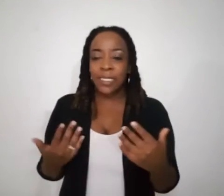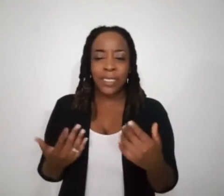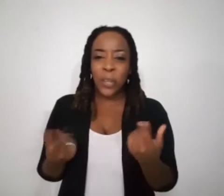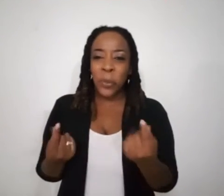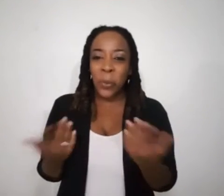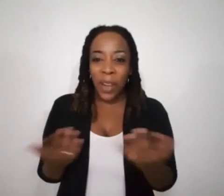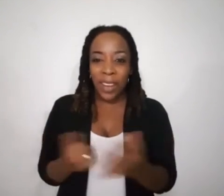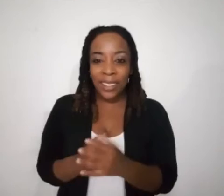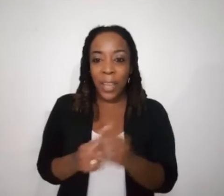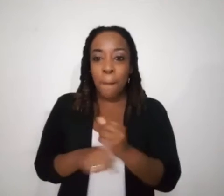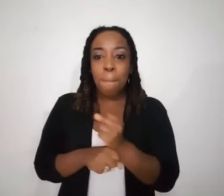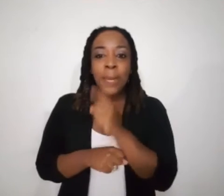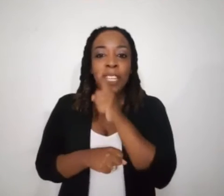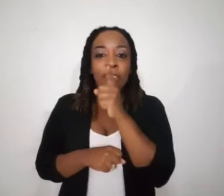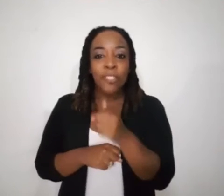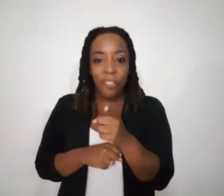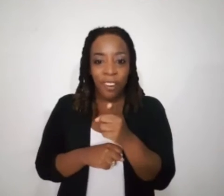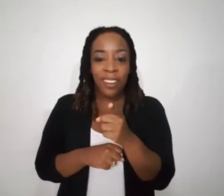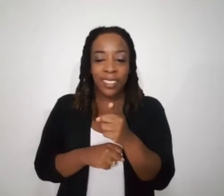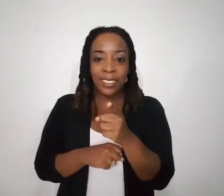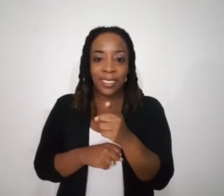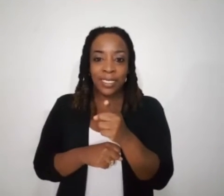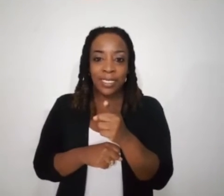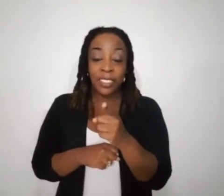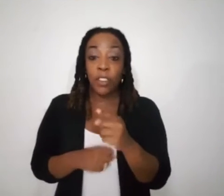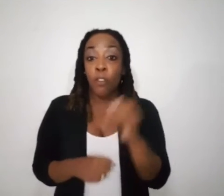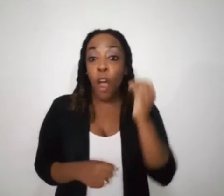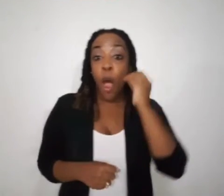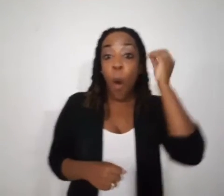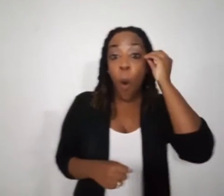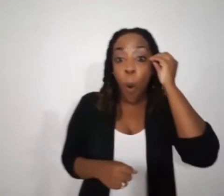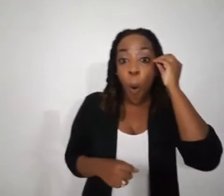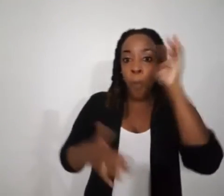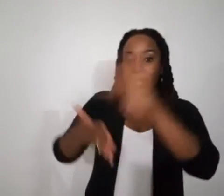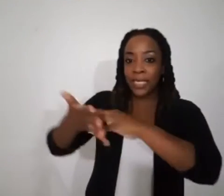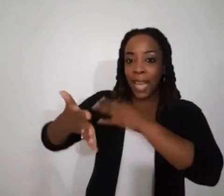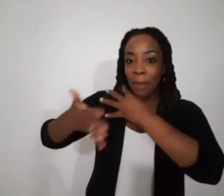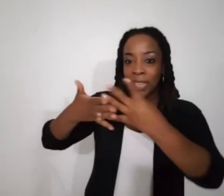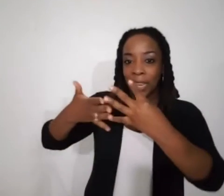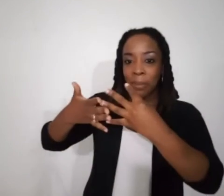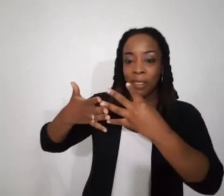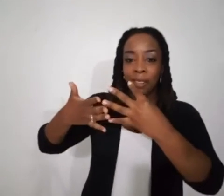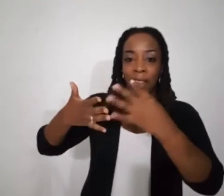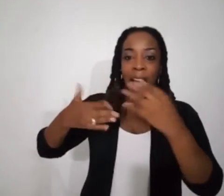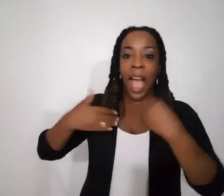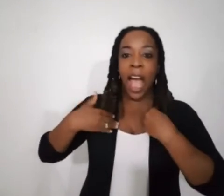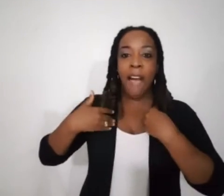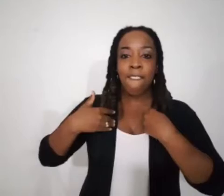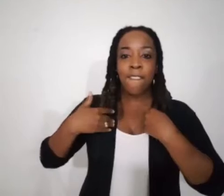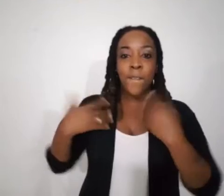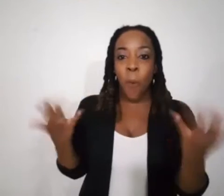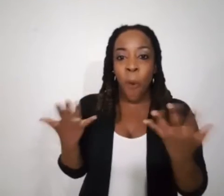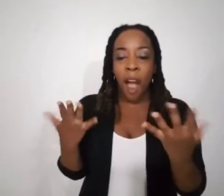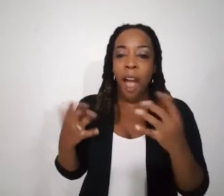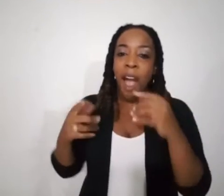that in that home timetable, you have variety. You want to